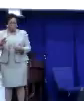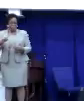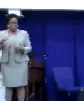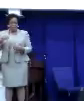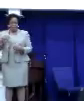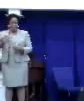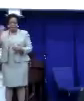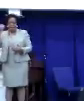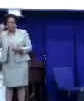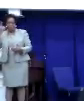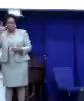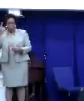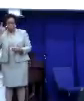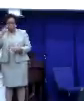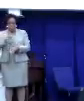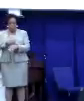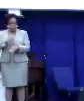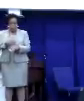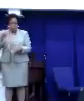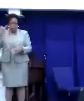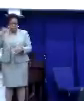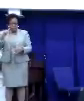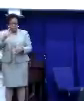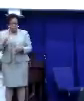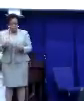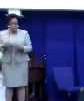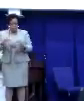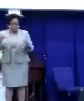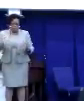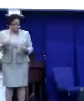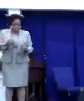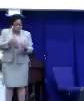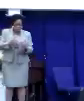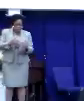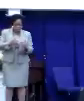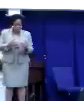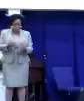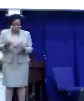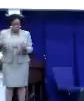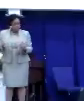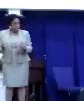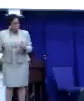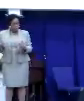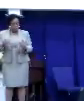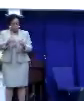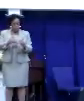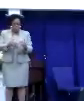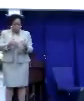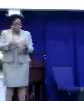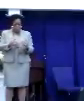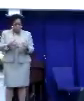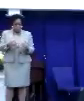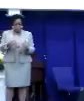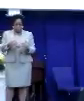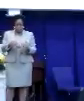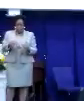understand. It took a minute. Because if you put a battery near something, especially say hypothetically, you put it next to some